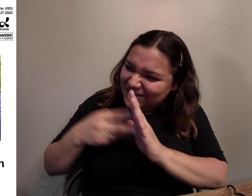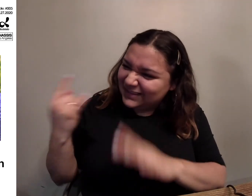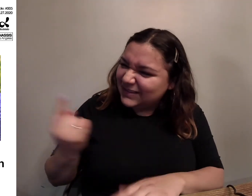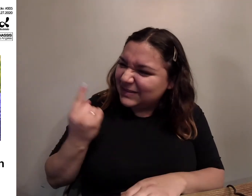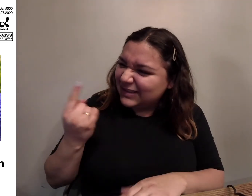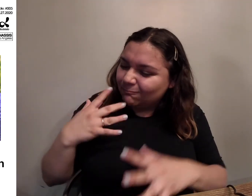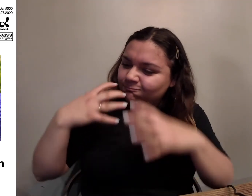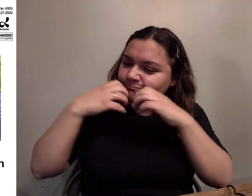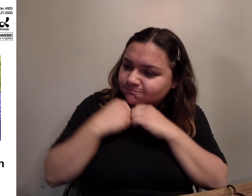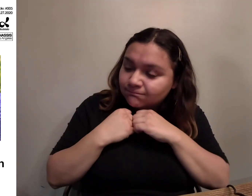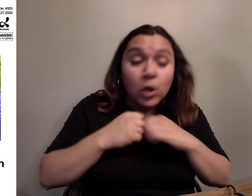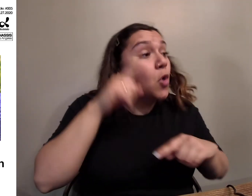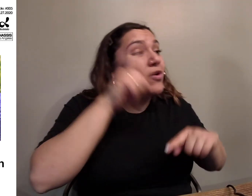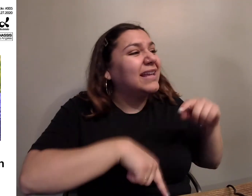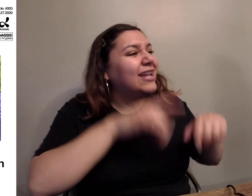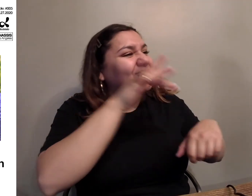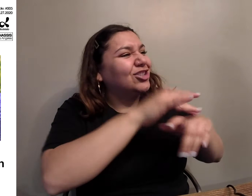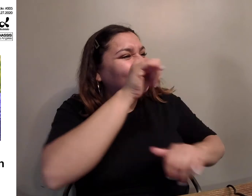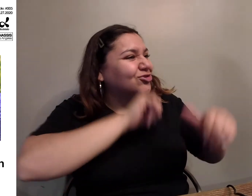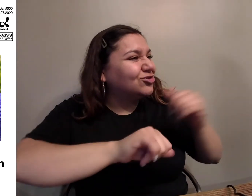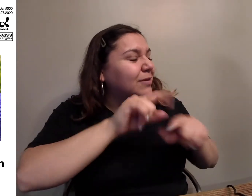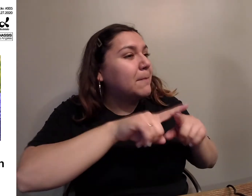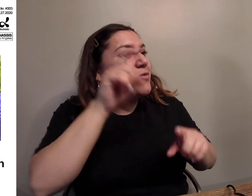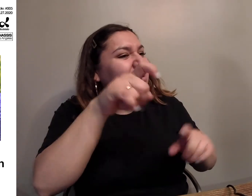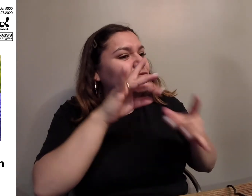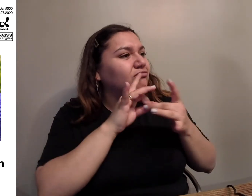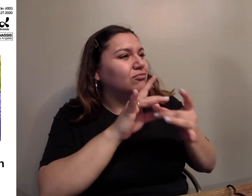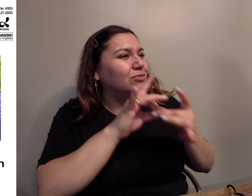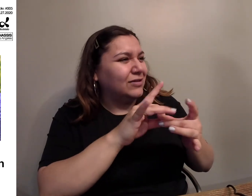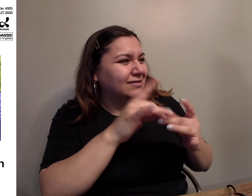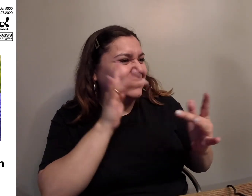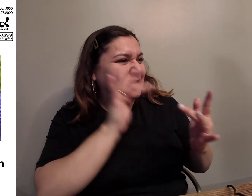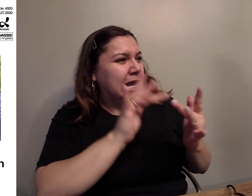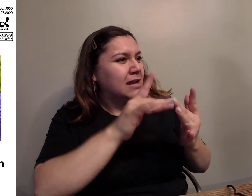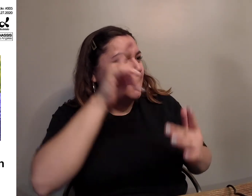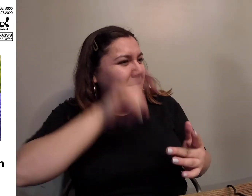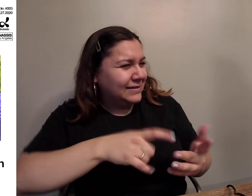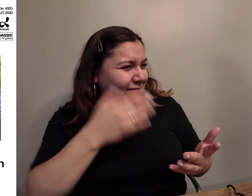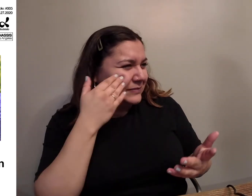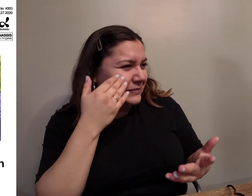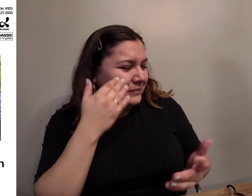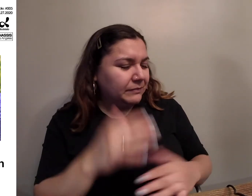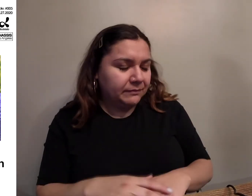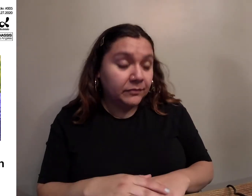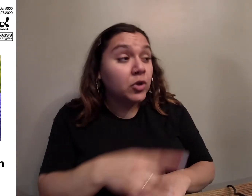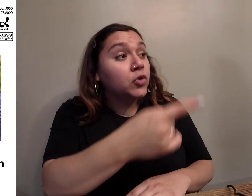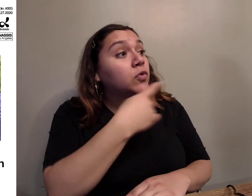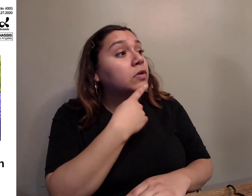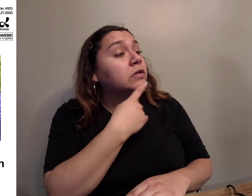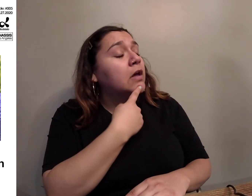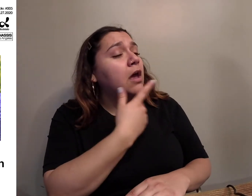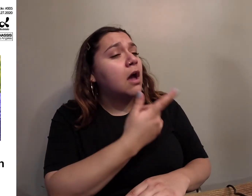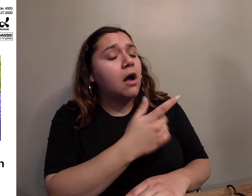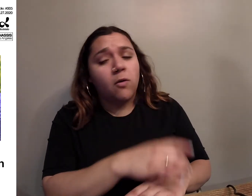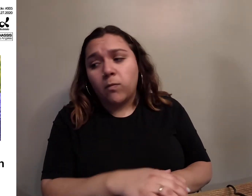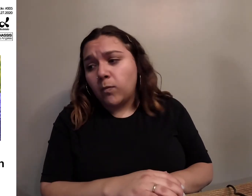We can't touch each other, but we still need to be in contact. You were saying that you were hopeful.